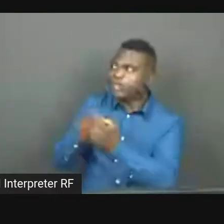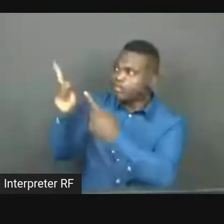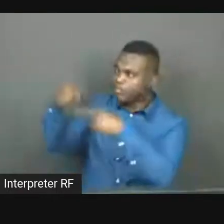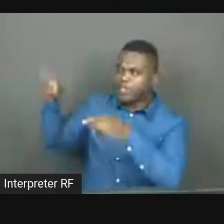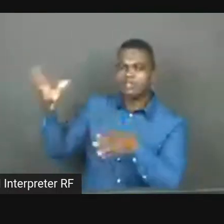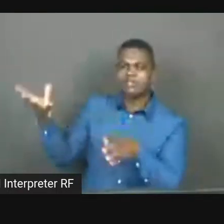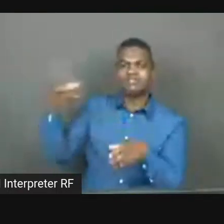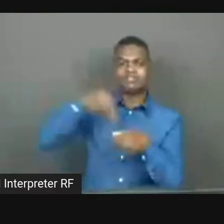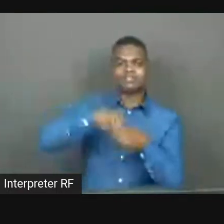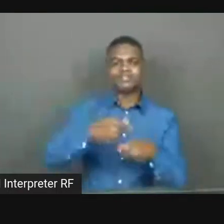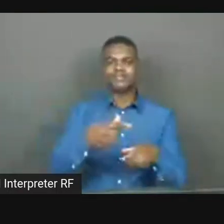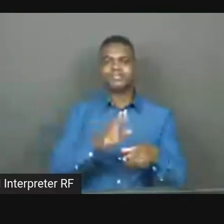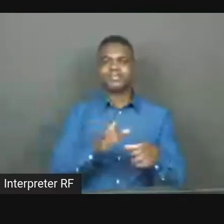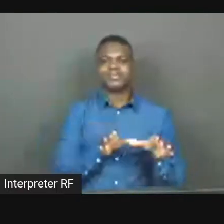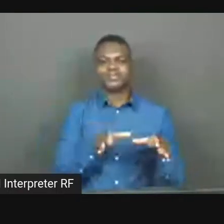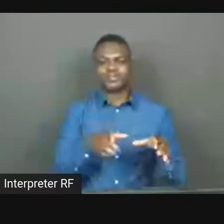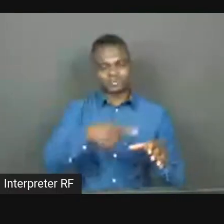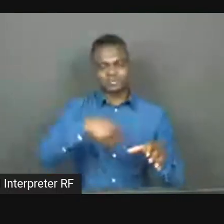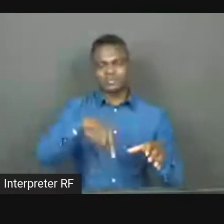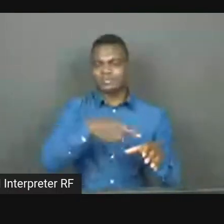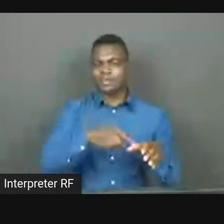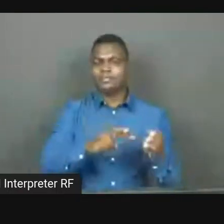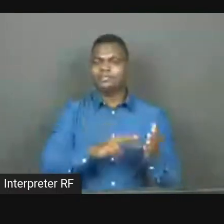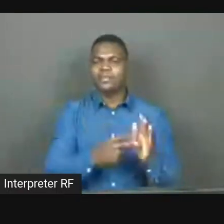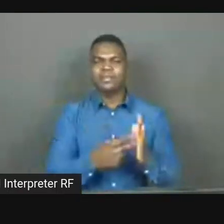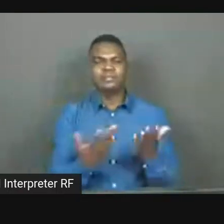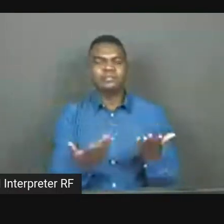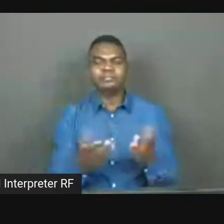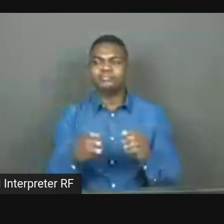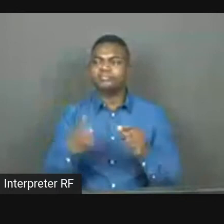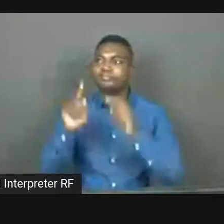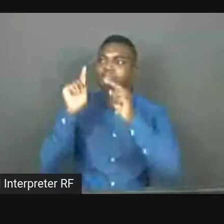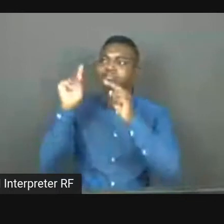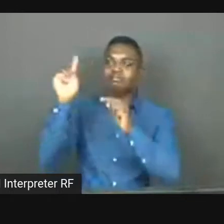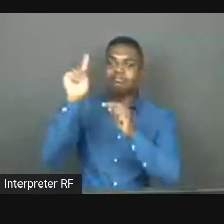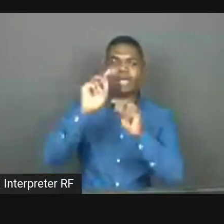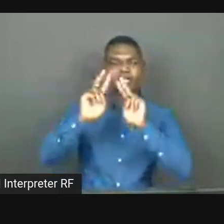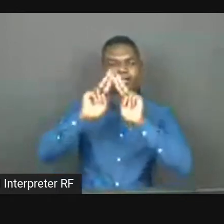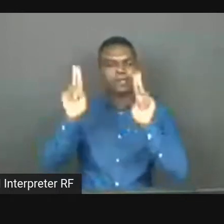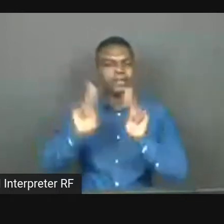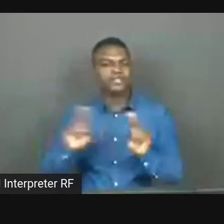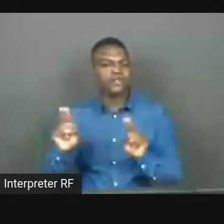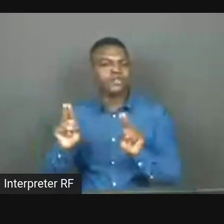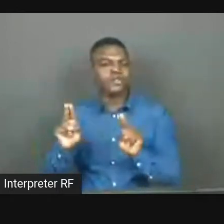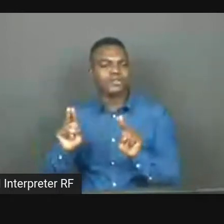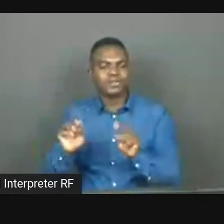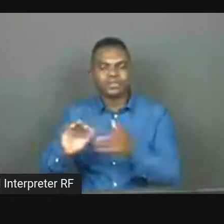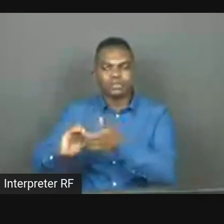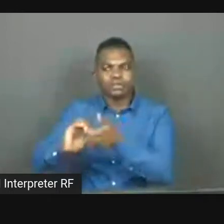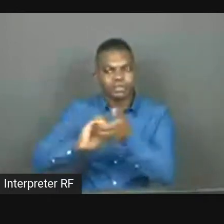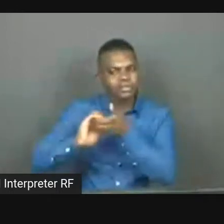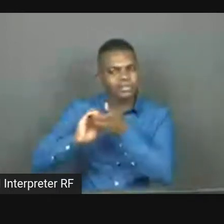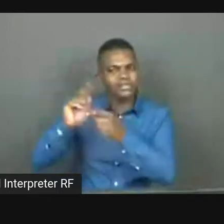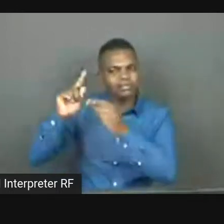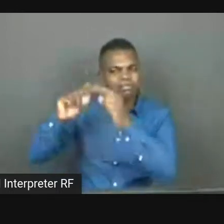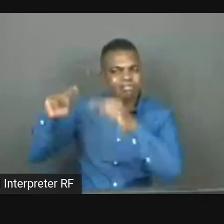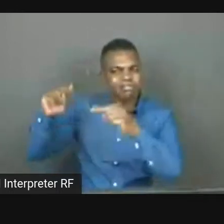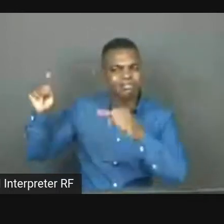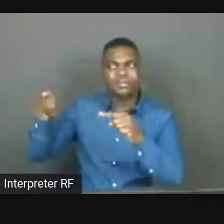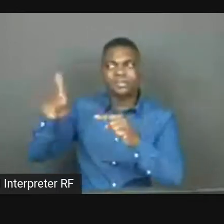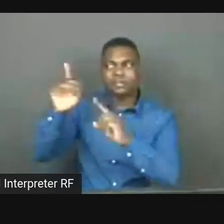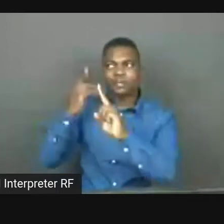been extended as such. In two words, it's the one body where all of those